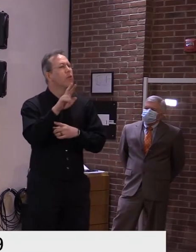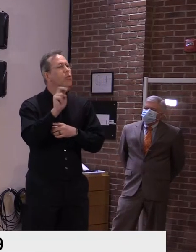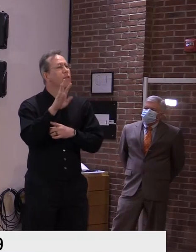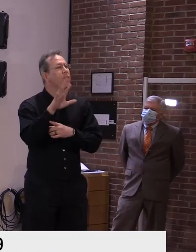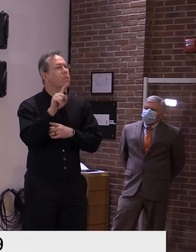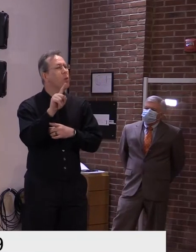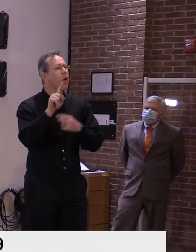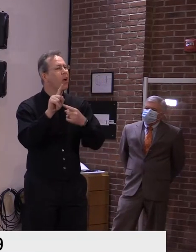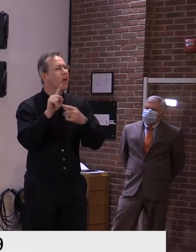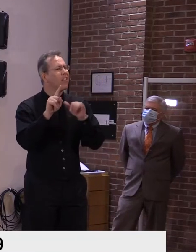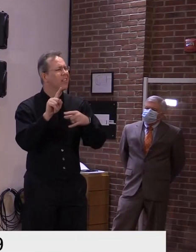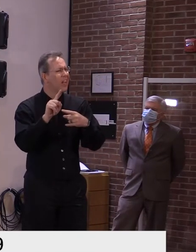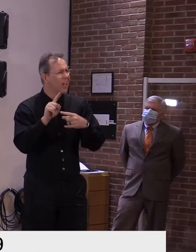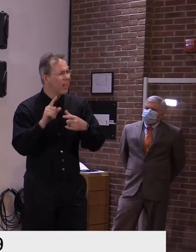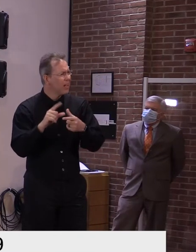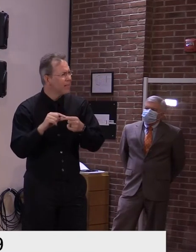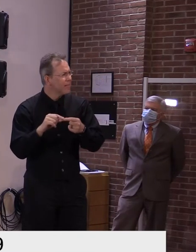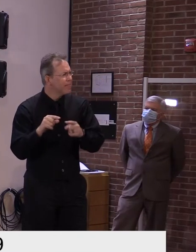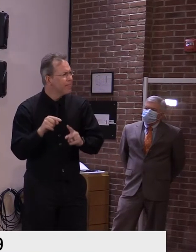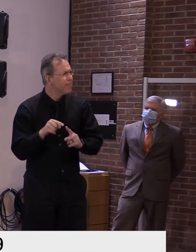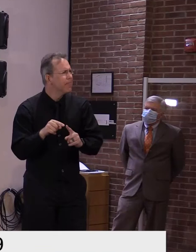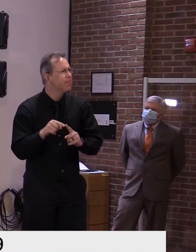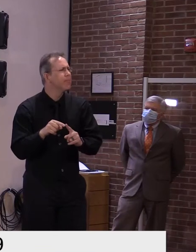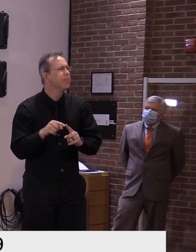consider shutting bars down again?